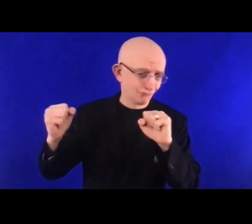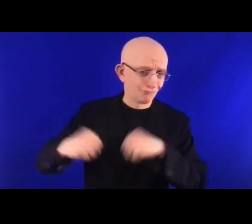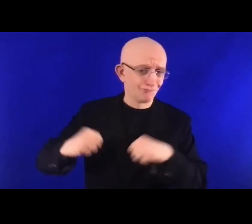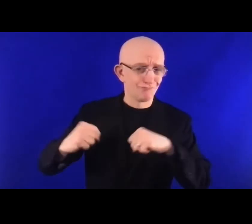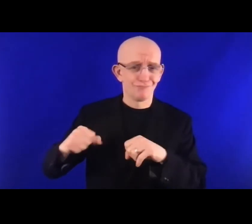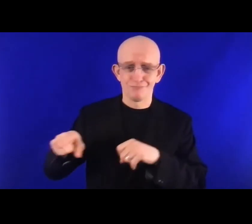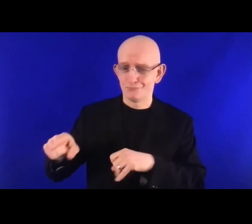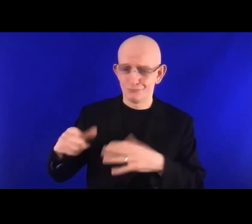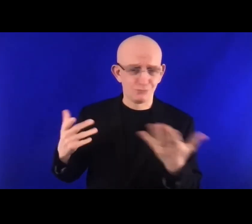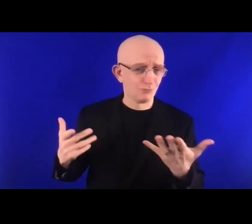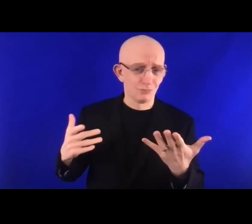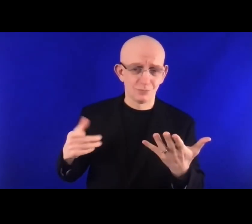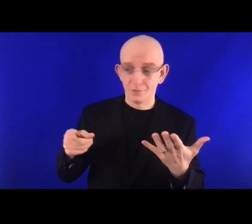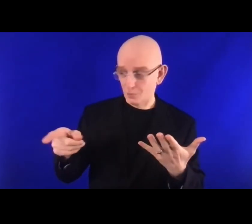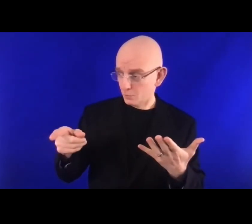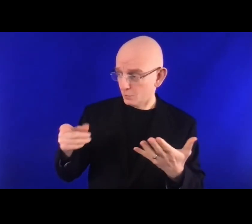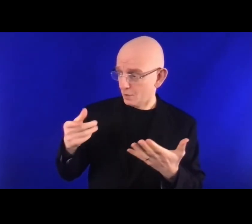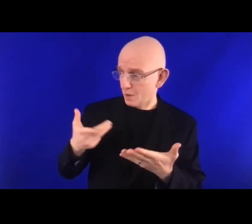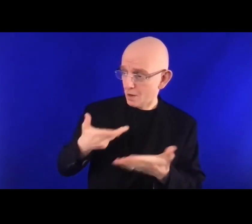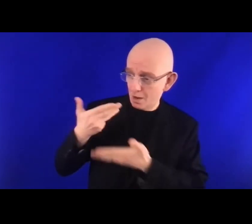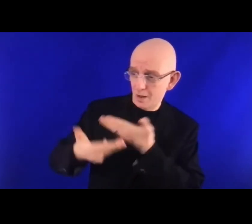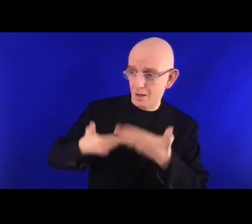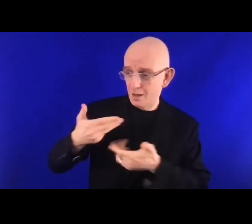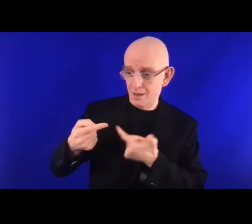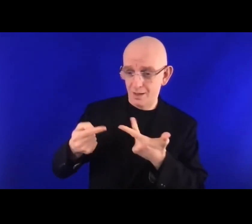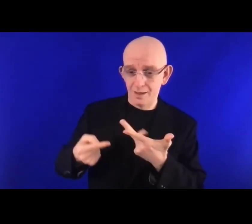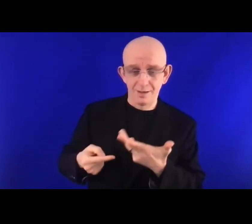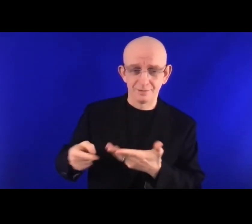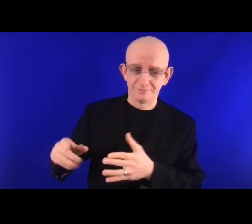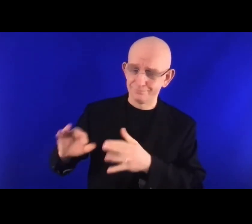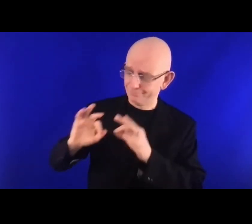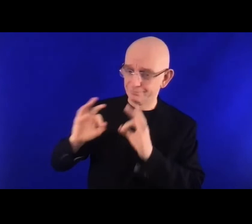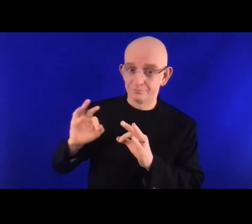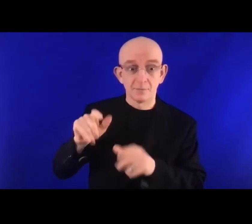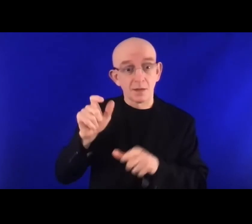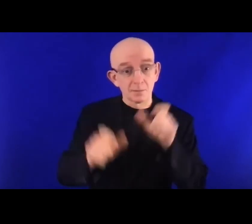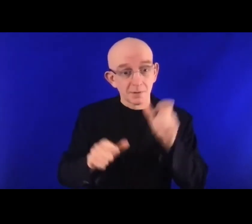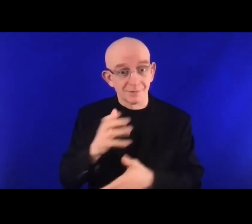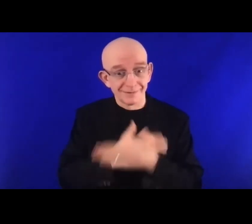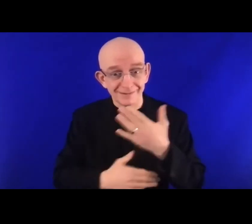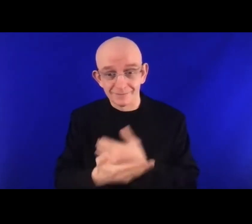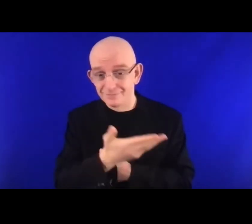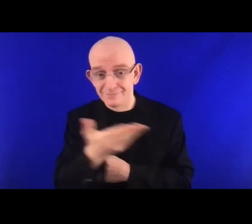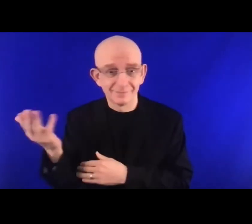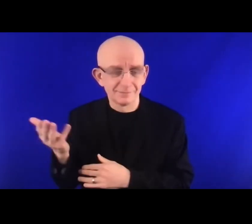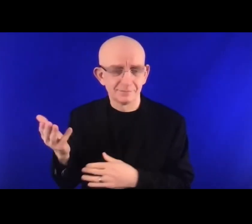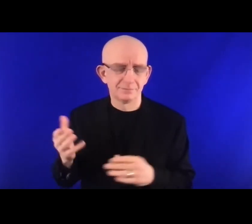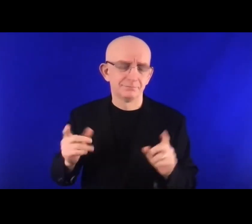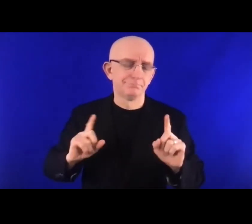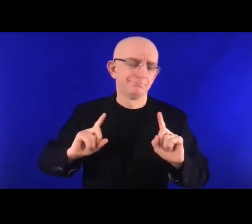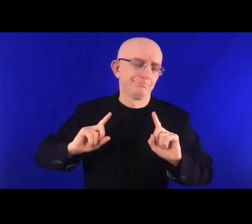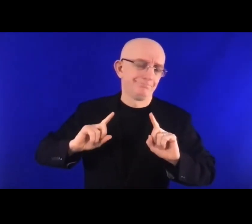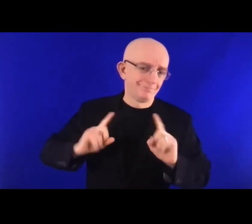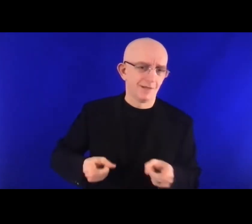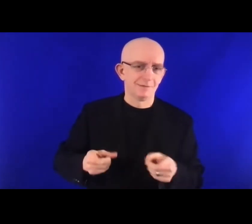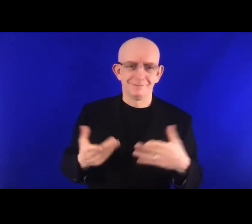with disabilities, we have to be present where decisions are made. They